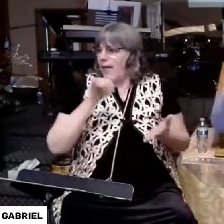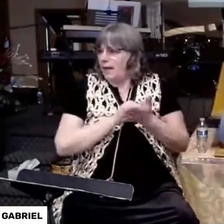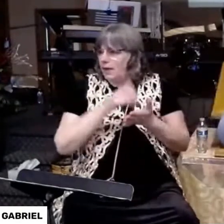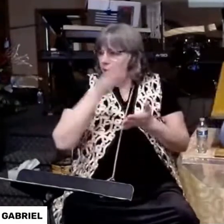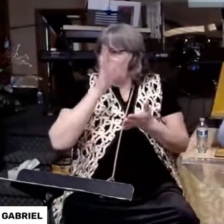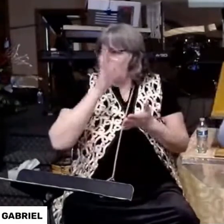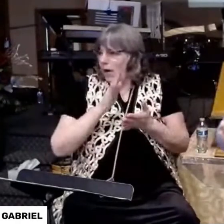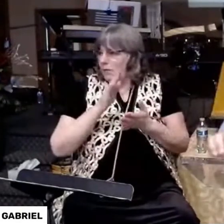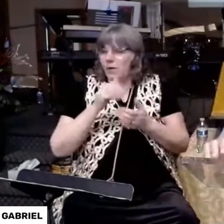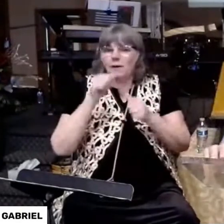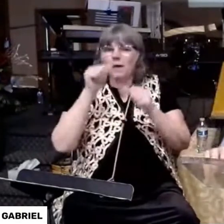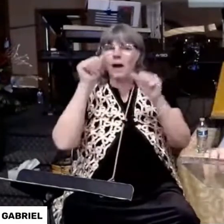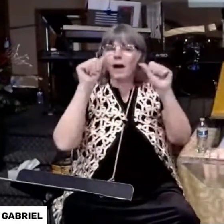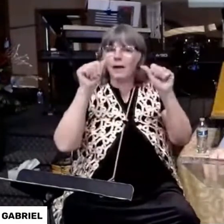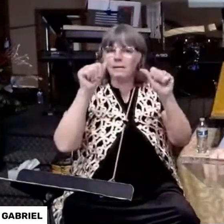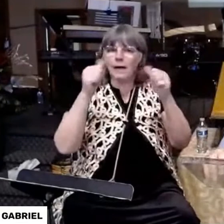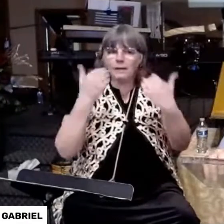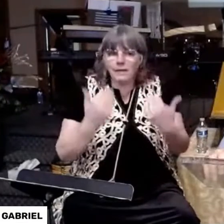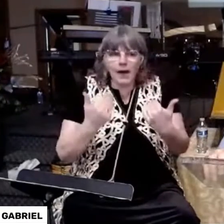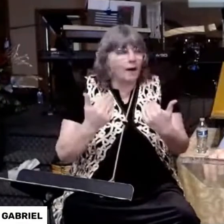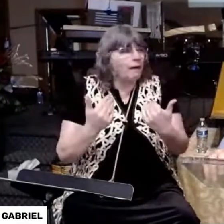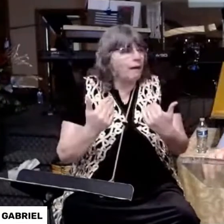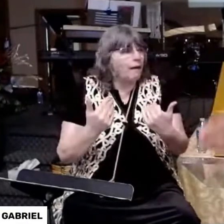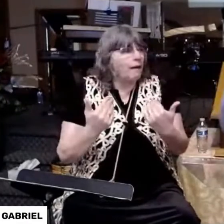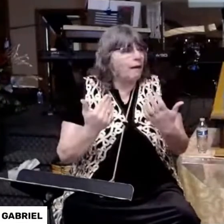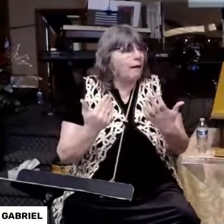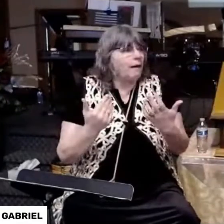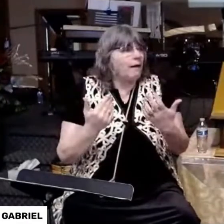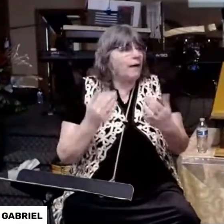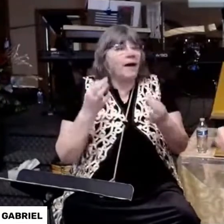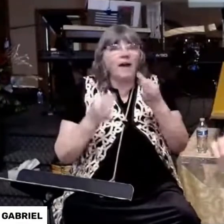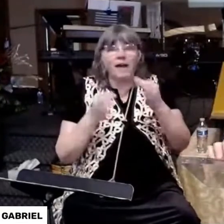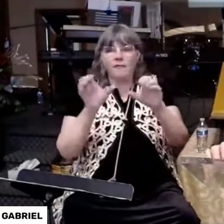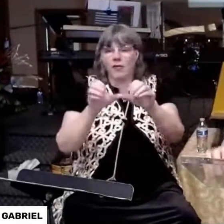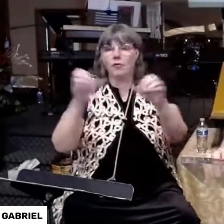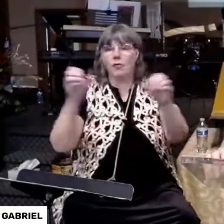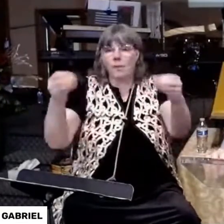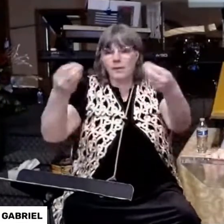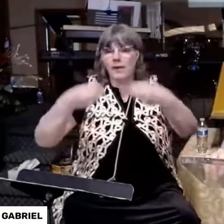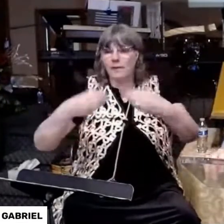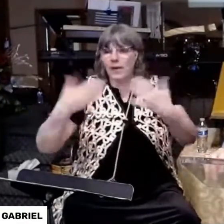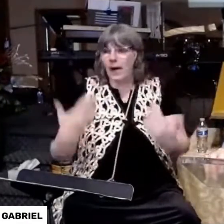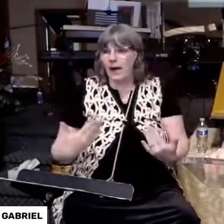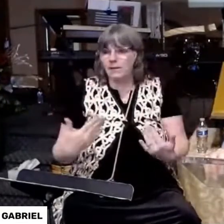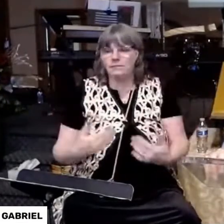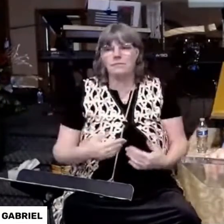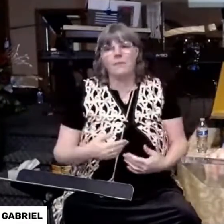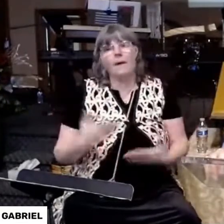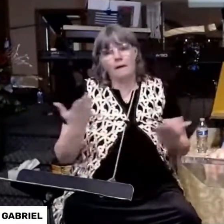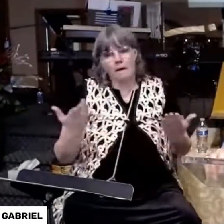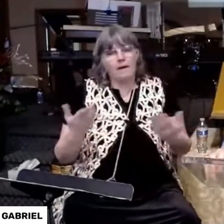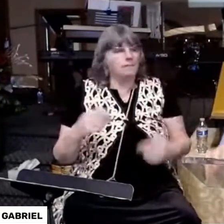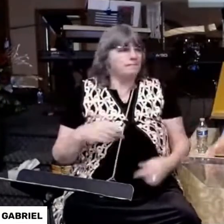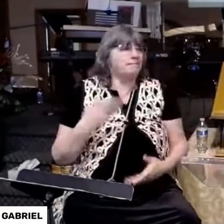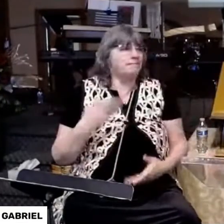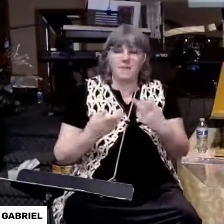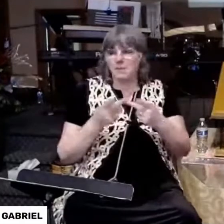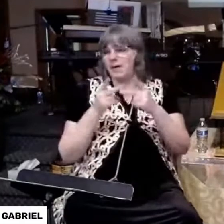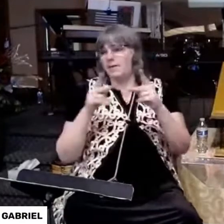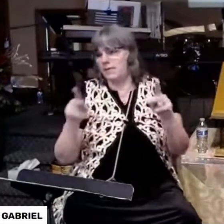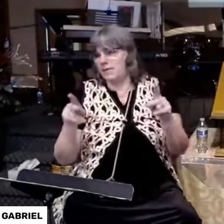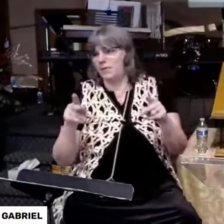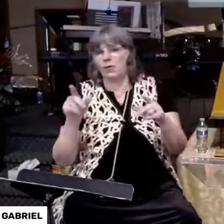address today if the Torah was given? Of course, he would use different words, like